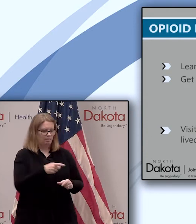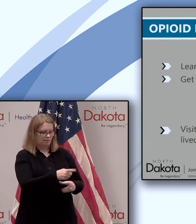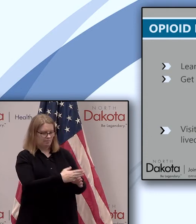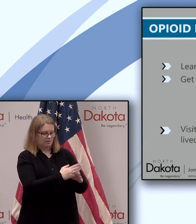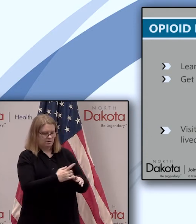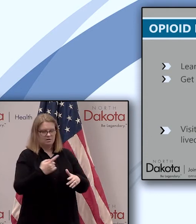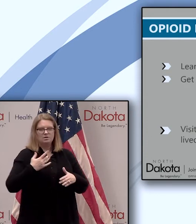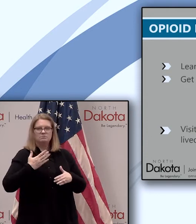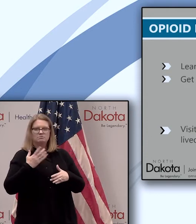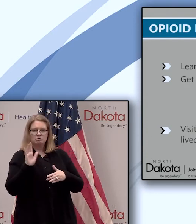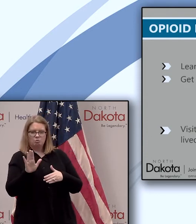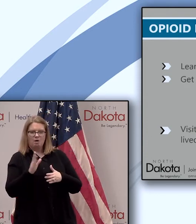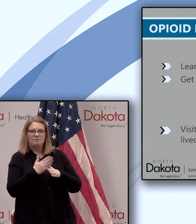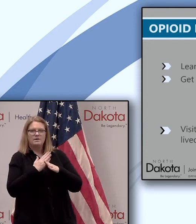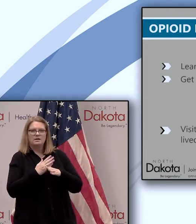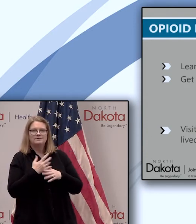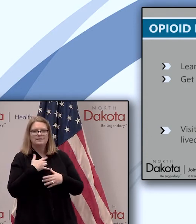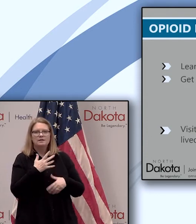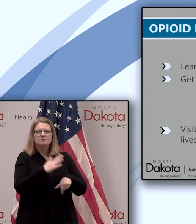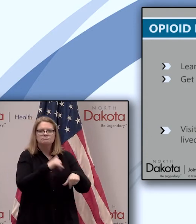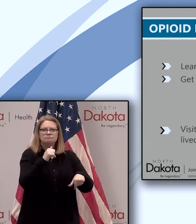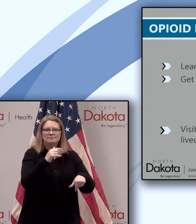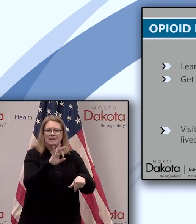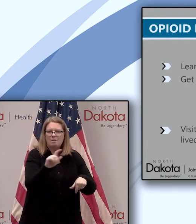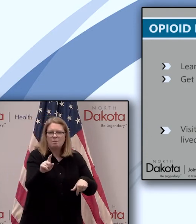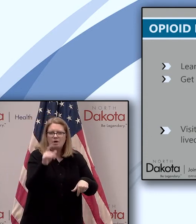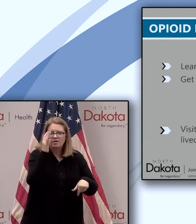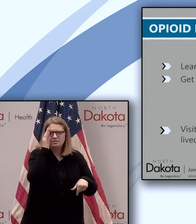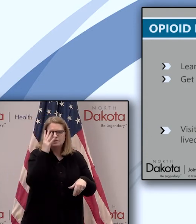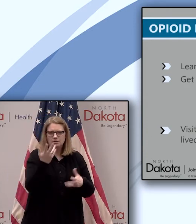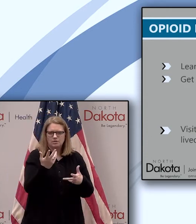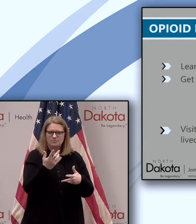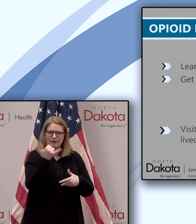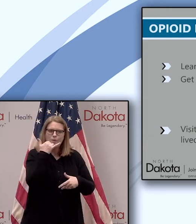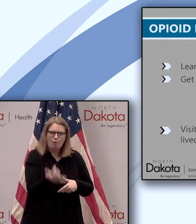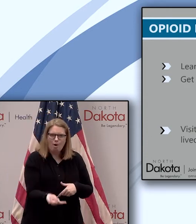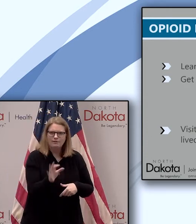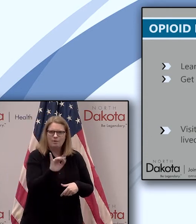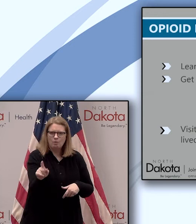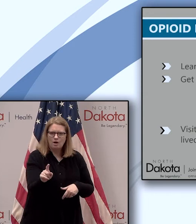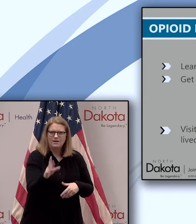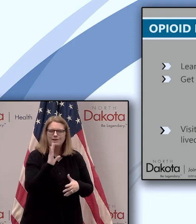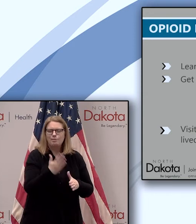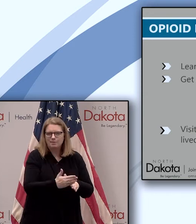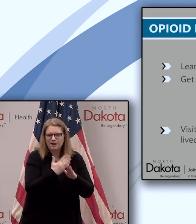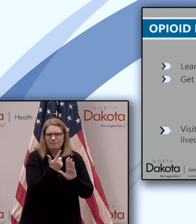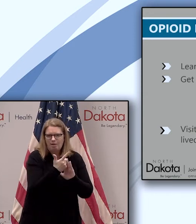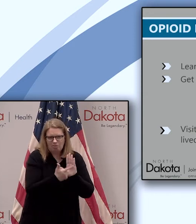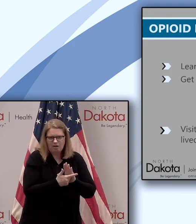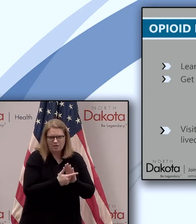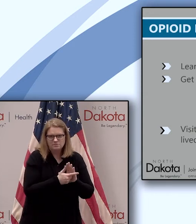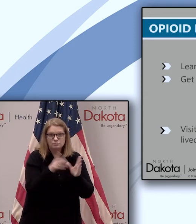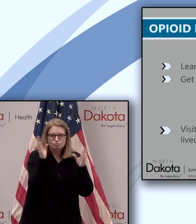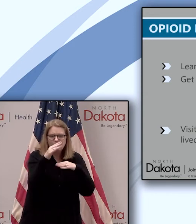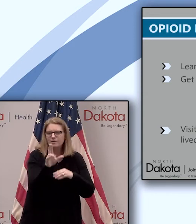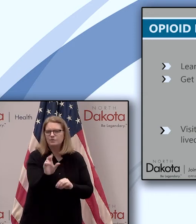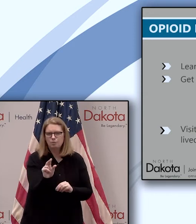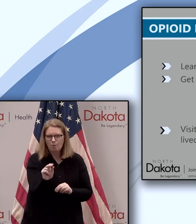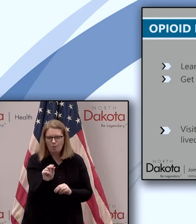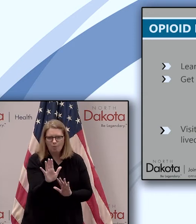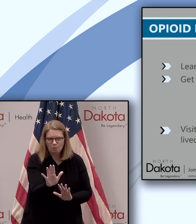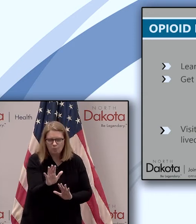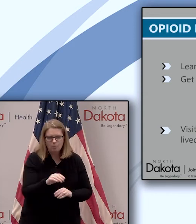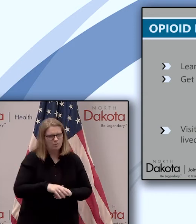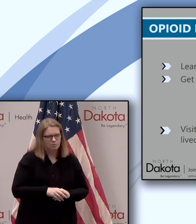protected, please call 911, get help, and you'll be protected by those Good Samaritan laws. And of course,